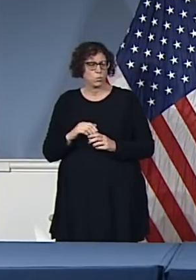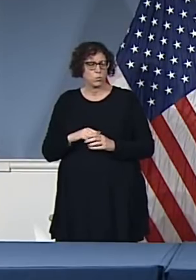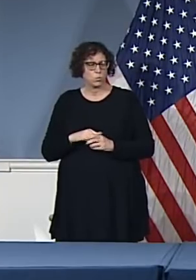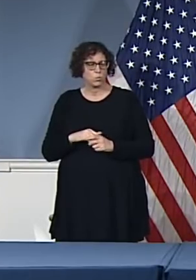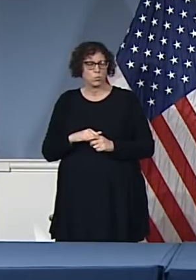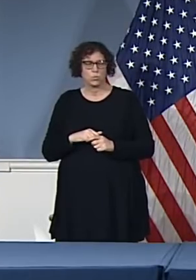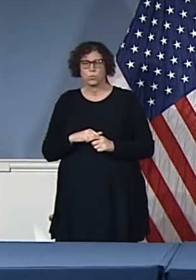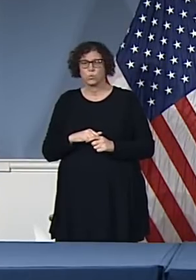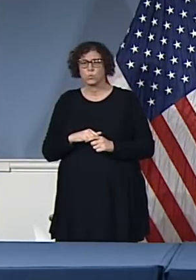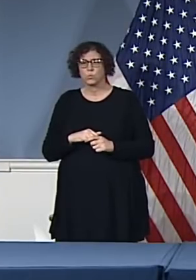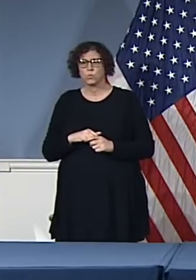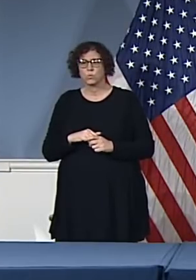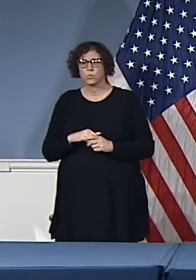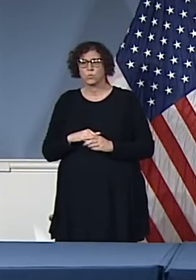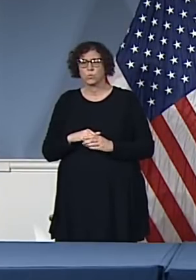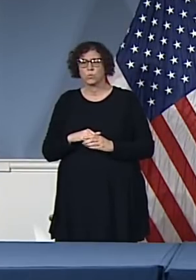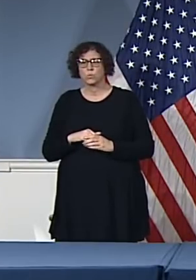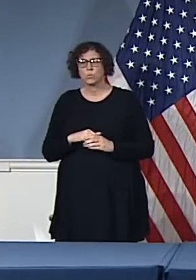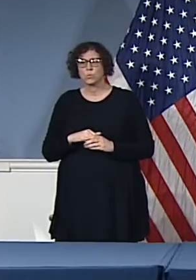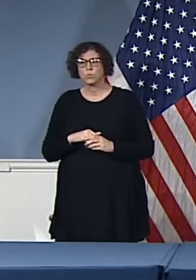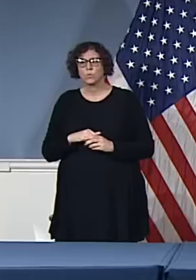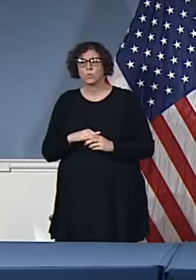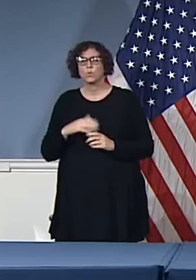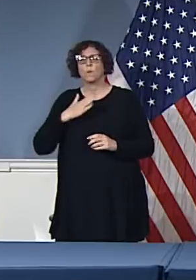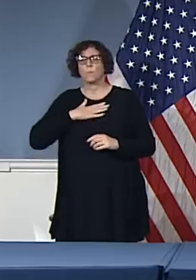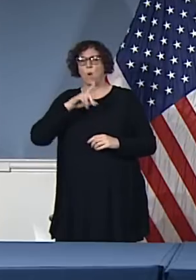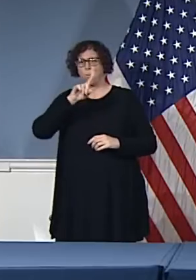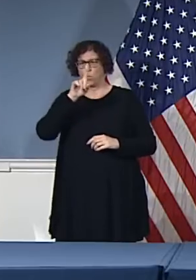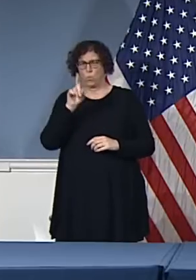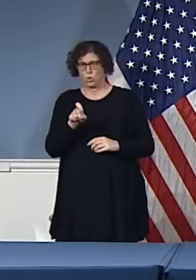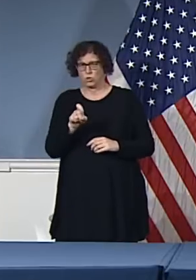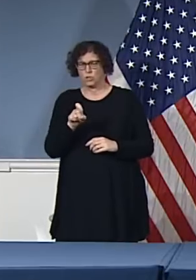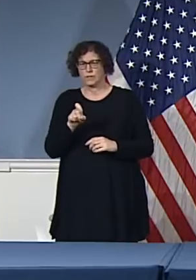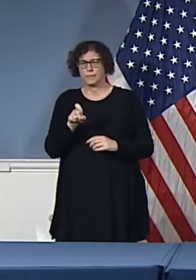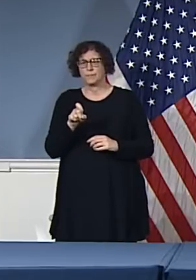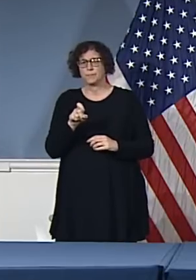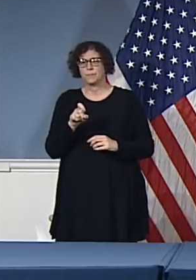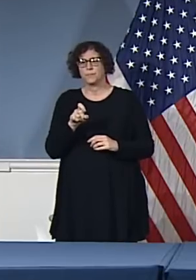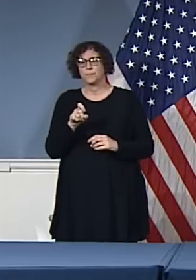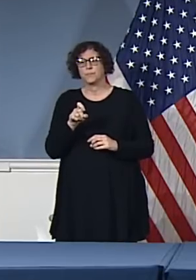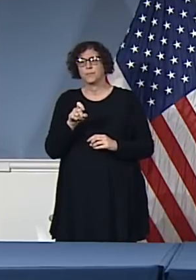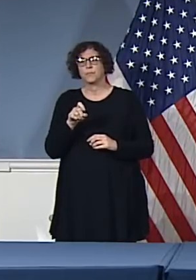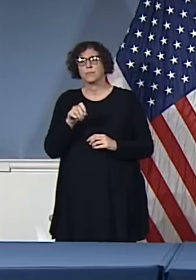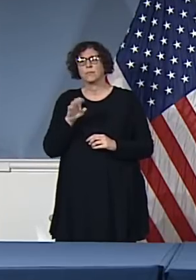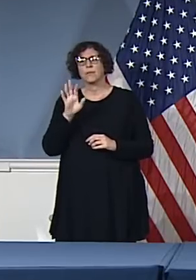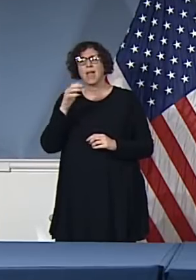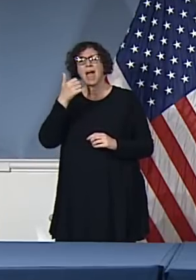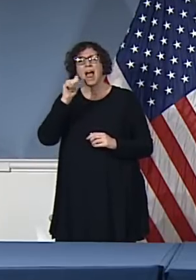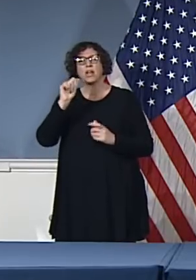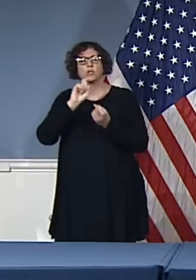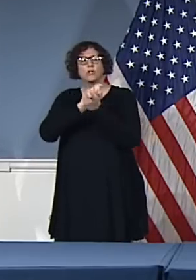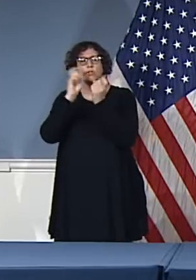you? I'm calling to ask if the city's discussed if there might be any changes to property taxes, which are due in April.